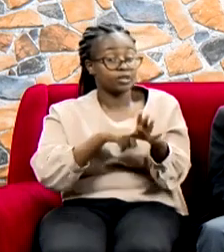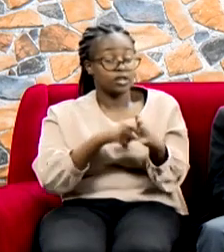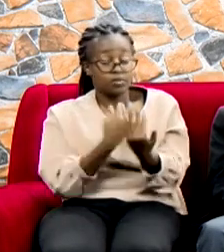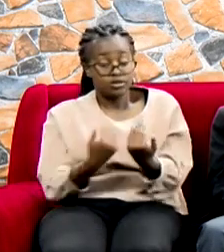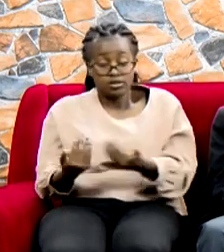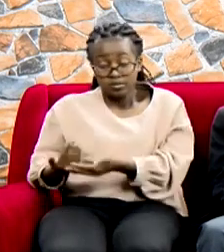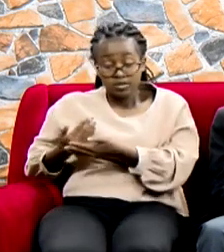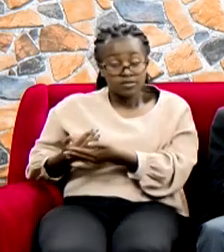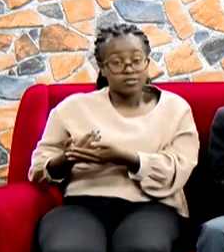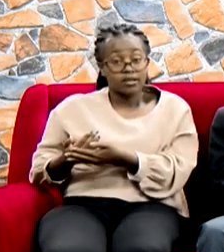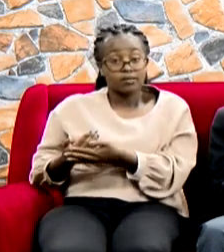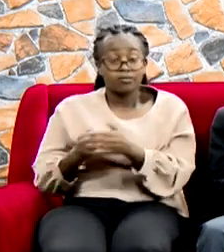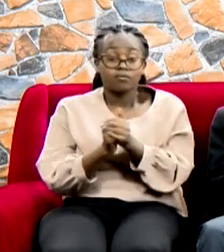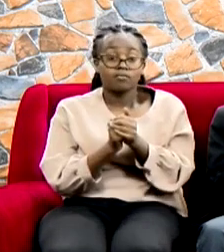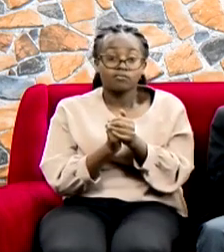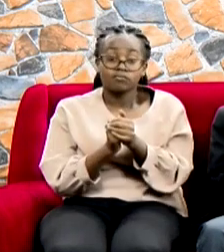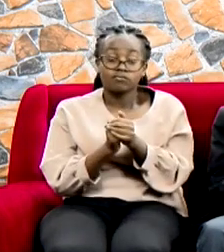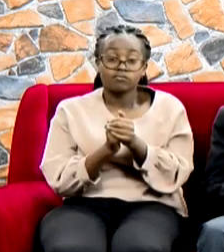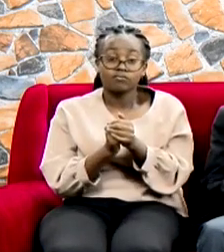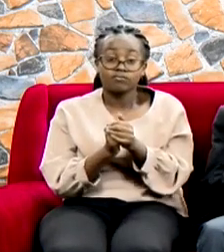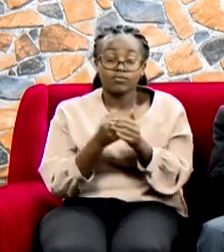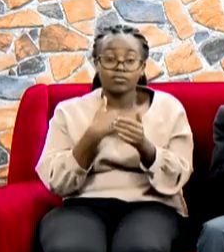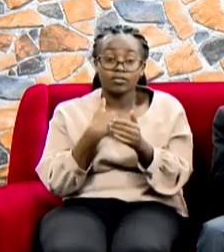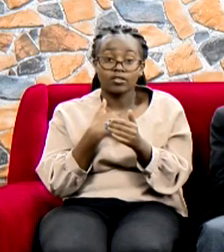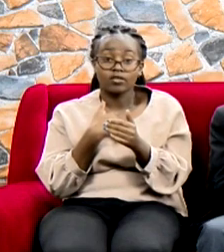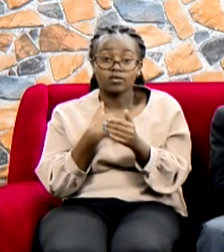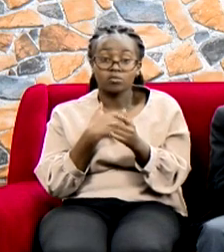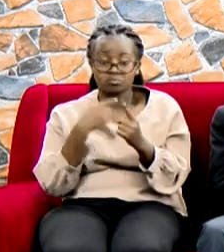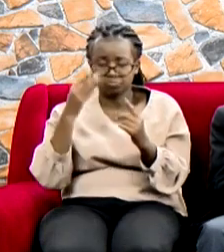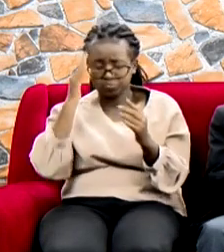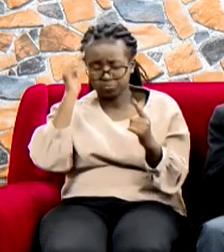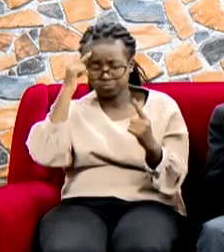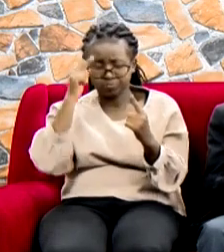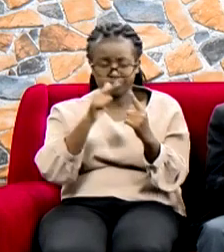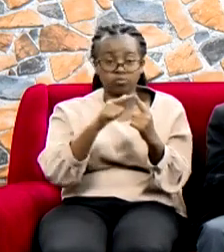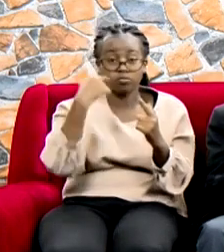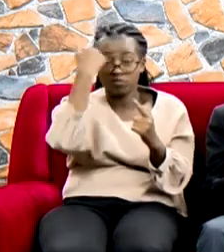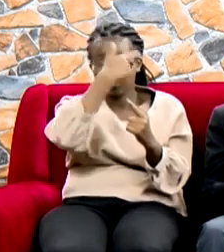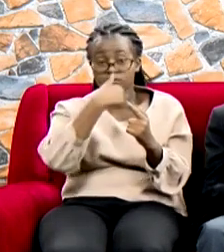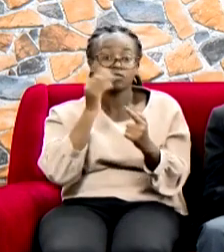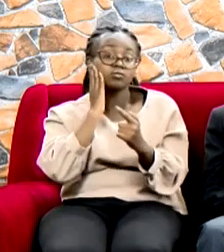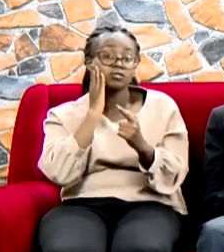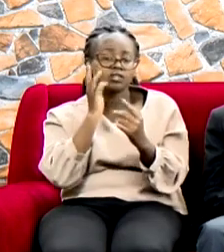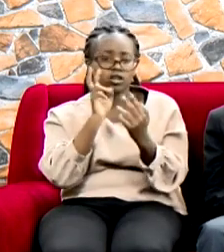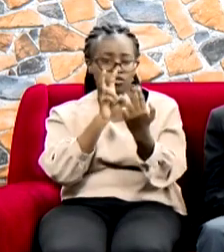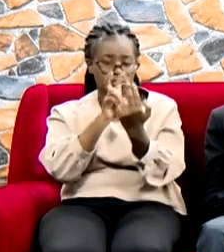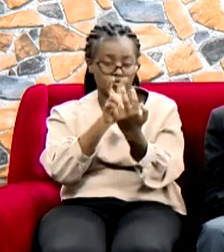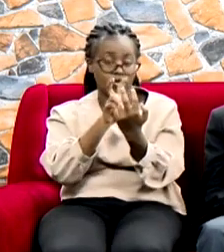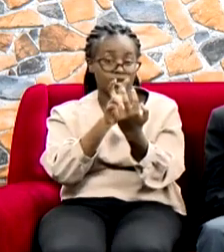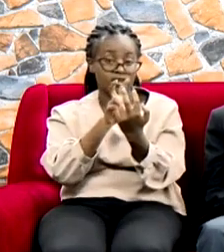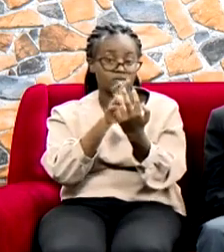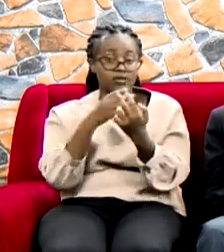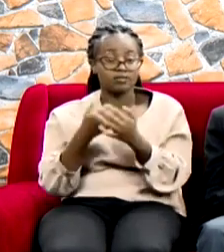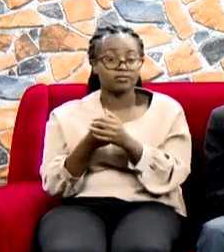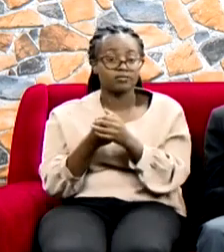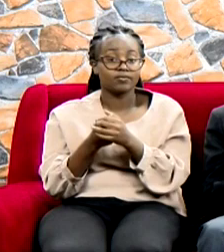is breastfeeding, the child's head tilts towards the mother's face. Typically, Or like looking at me, like when I'm